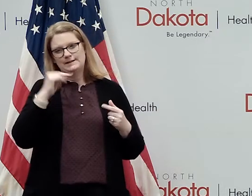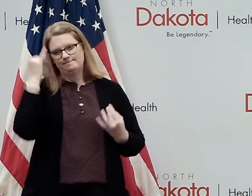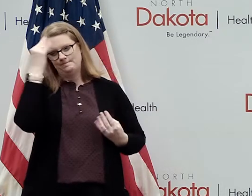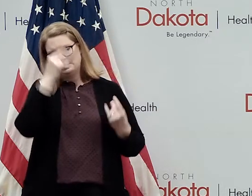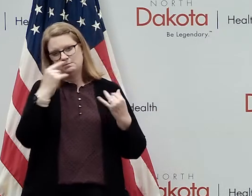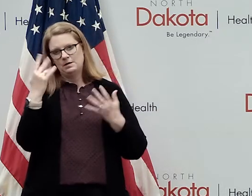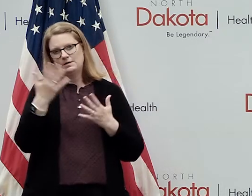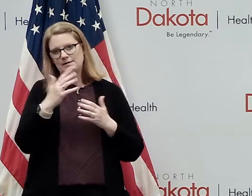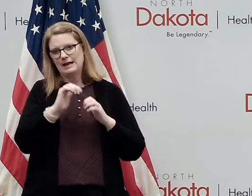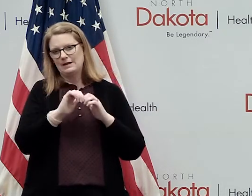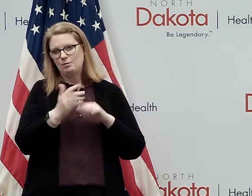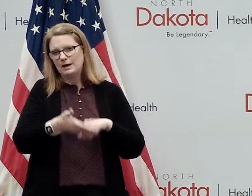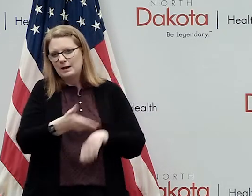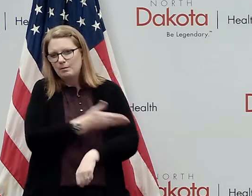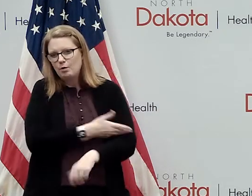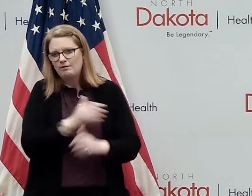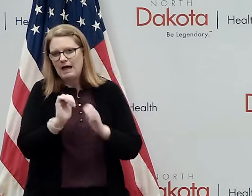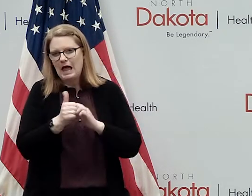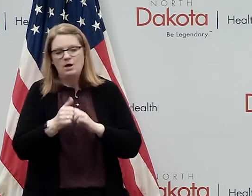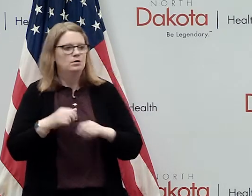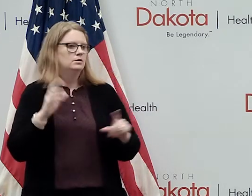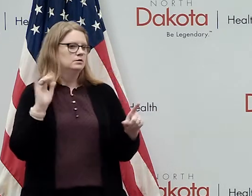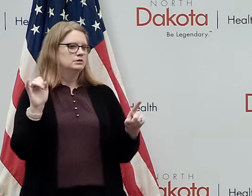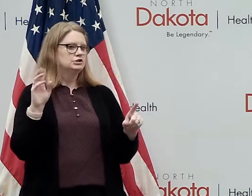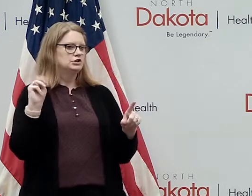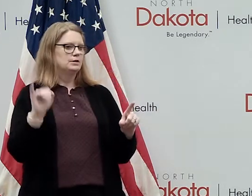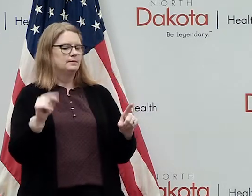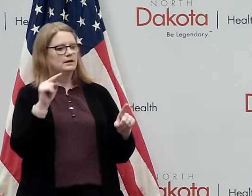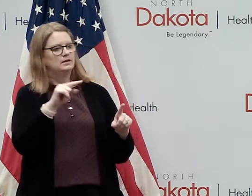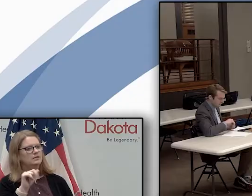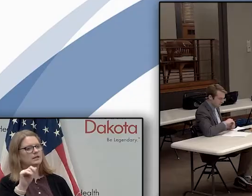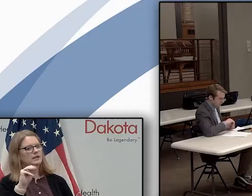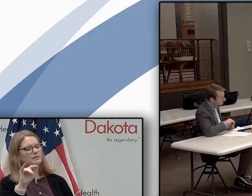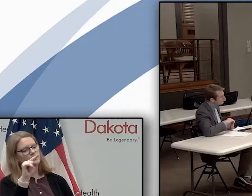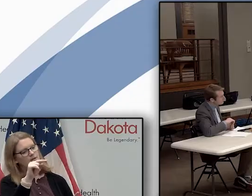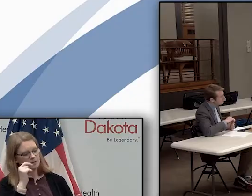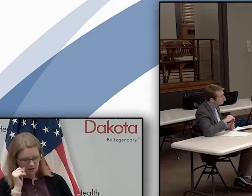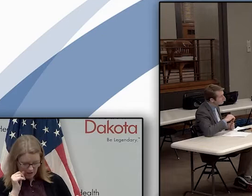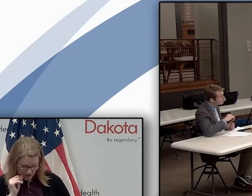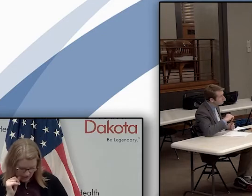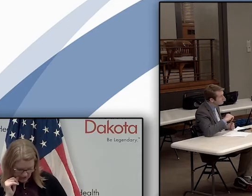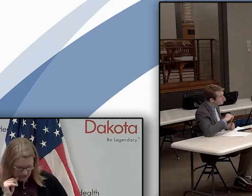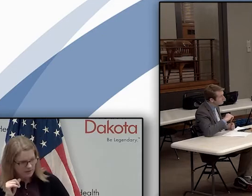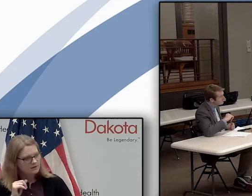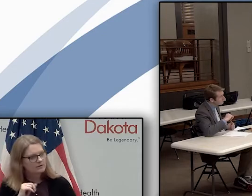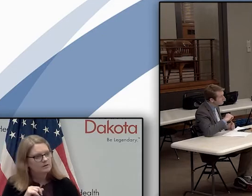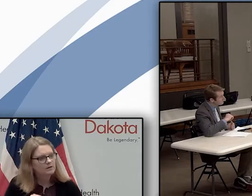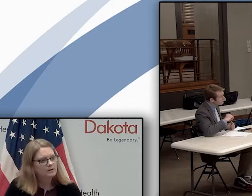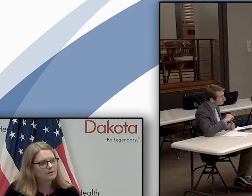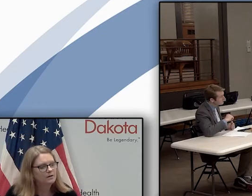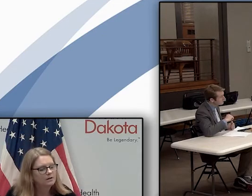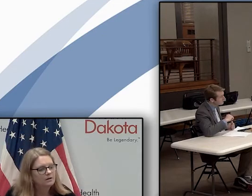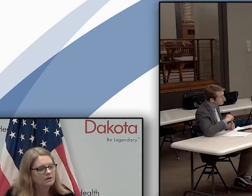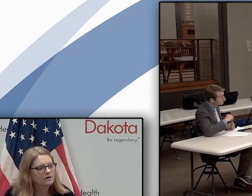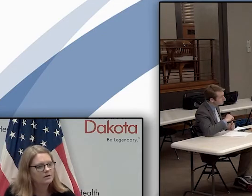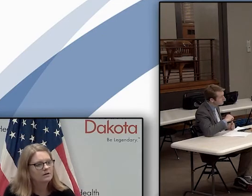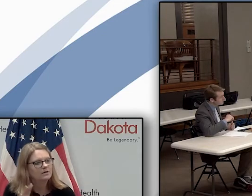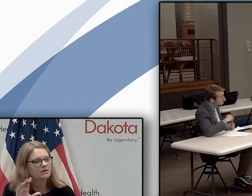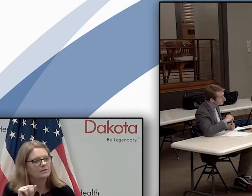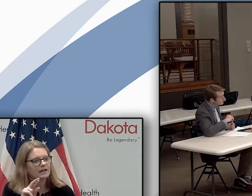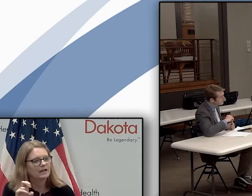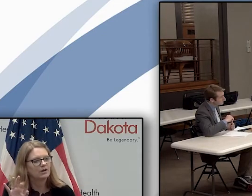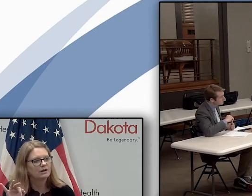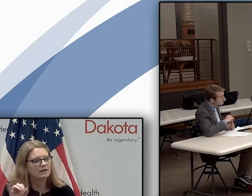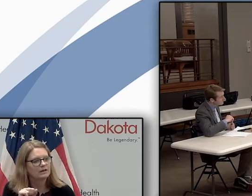the long term. Going Jeremy, then Amy. So we've seen quite a lot of outreach and advertising for the Care19 app. I'm wondering